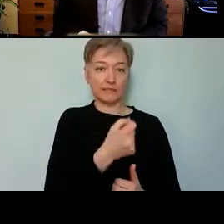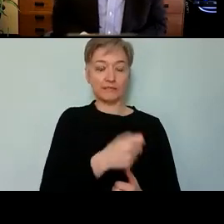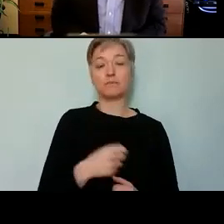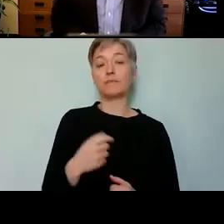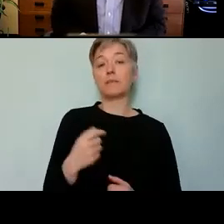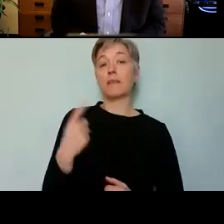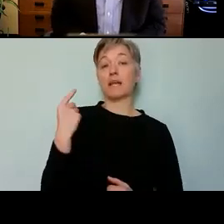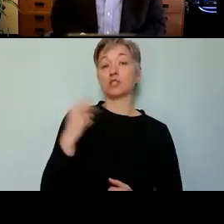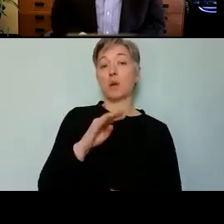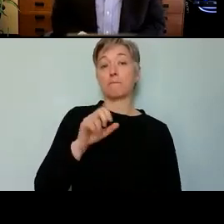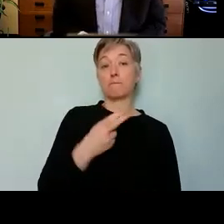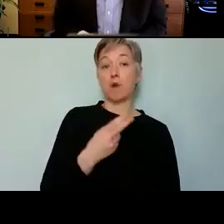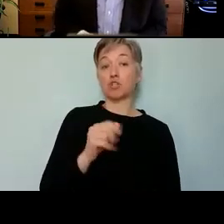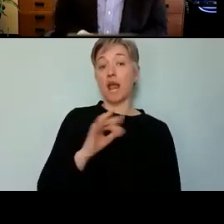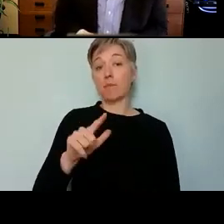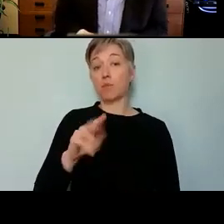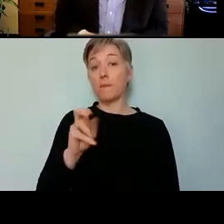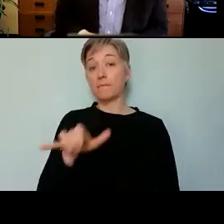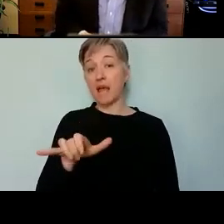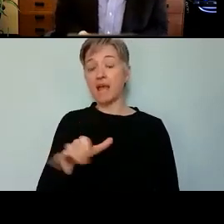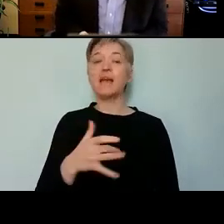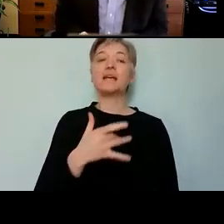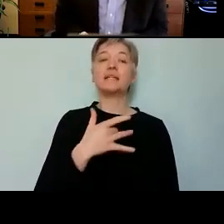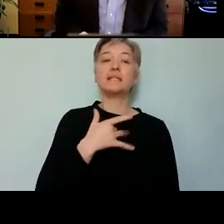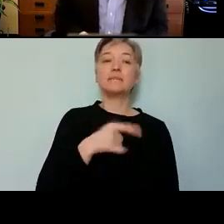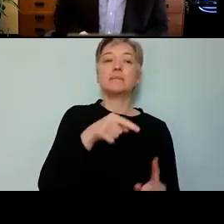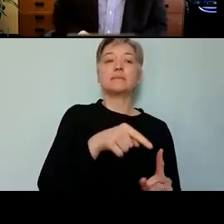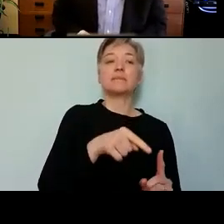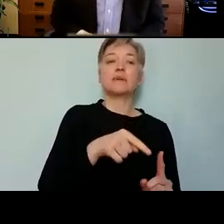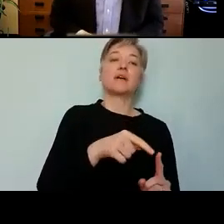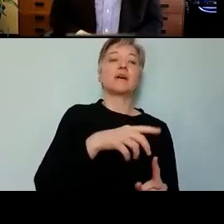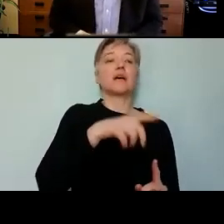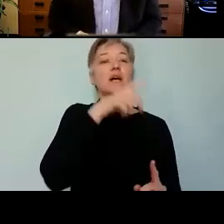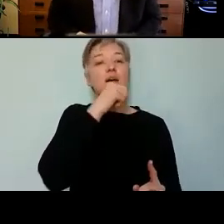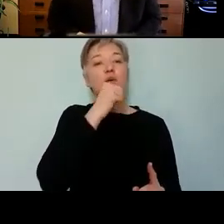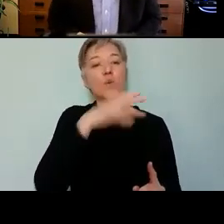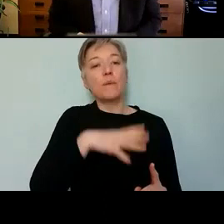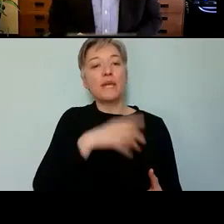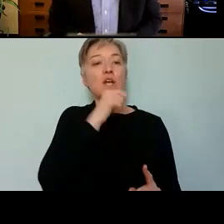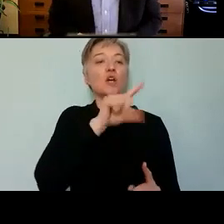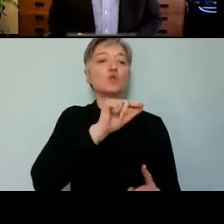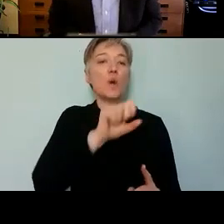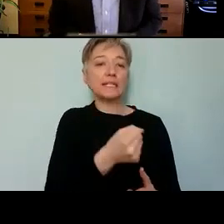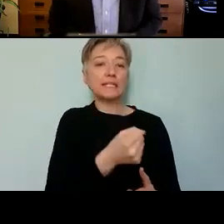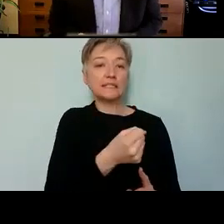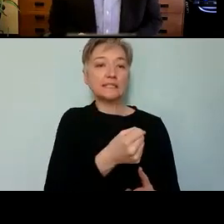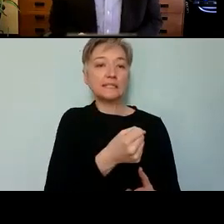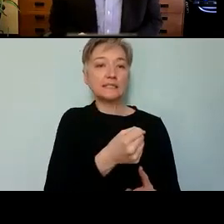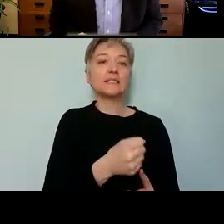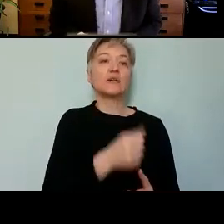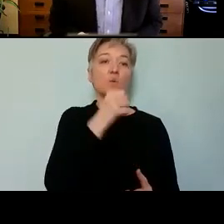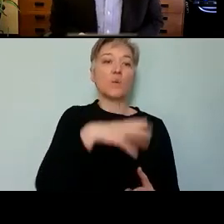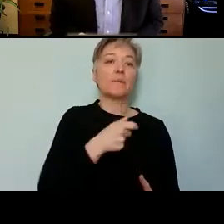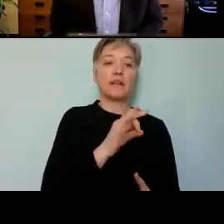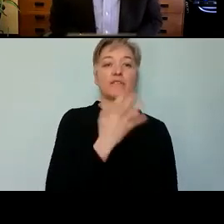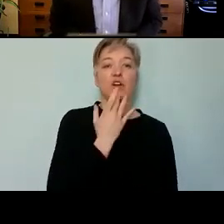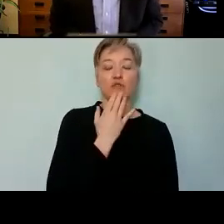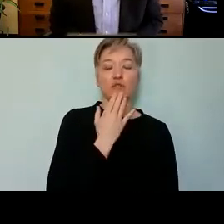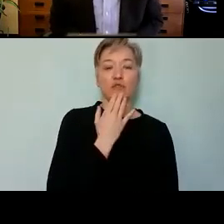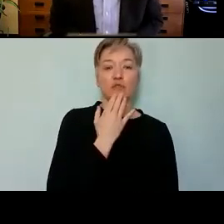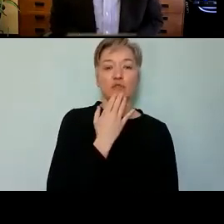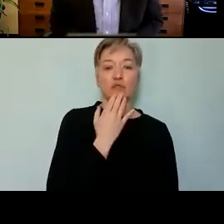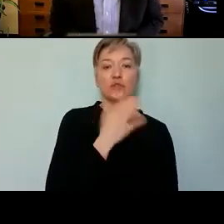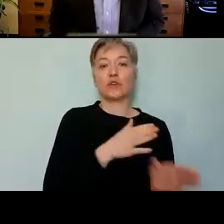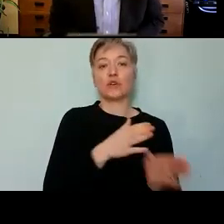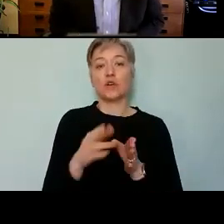predominantly 20-year-old females of color. When you look at October, November, even September of